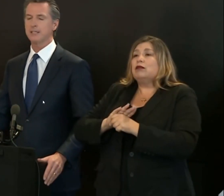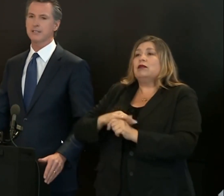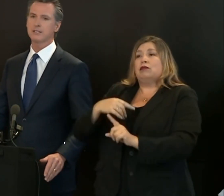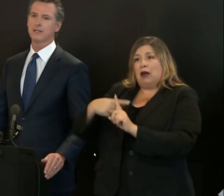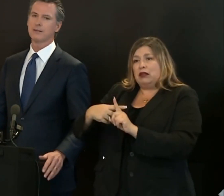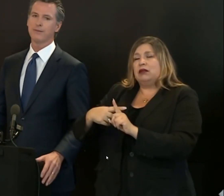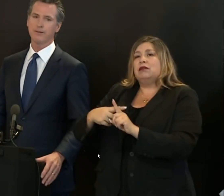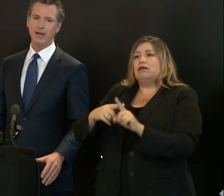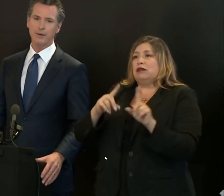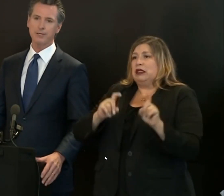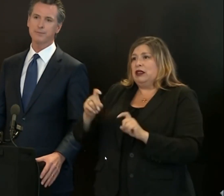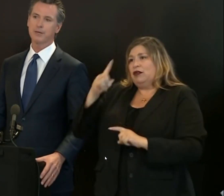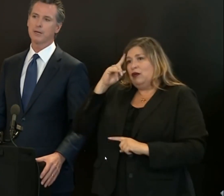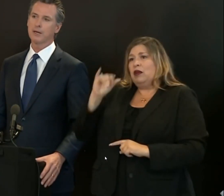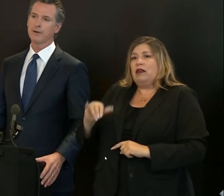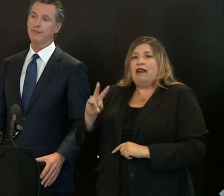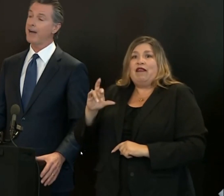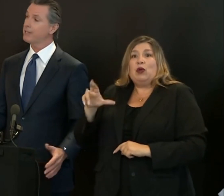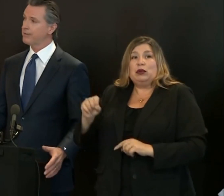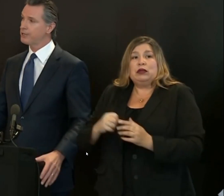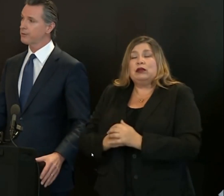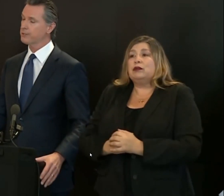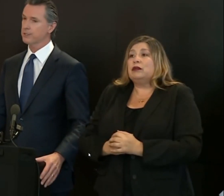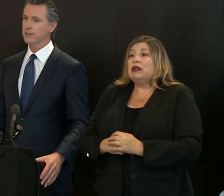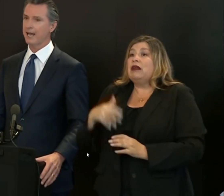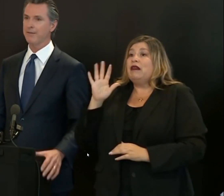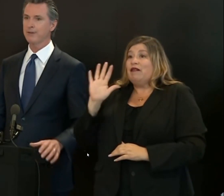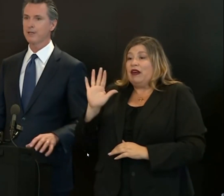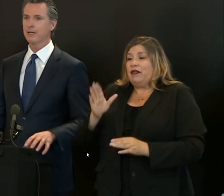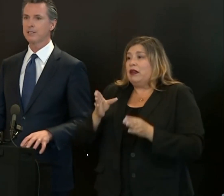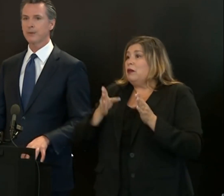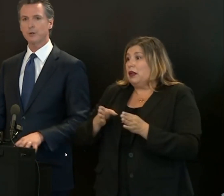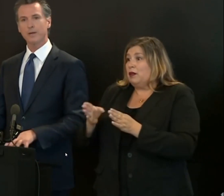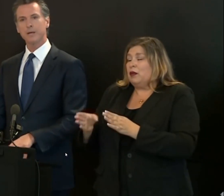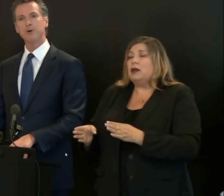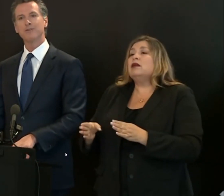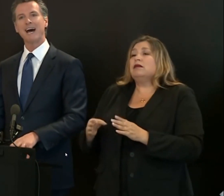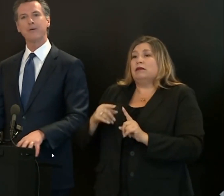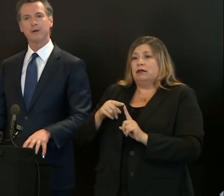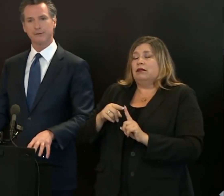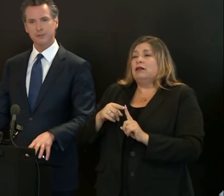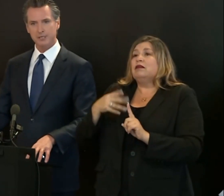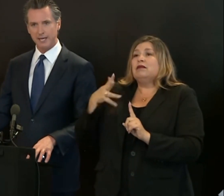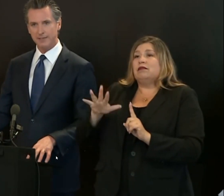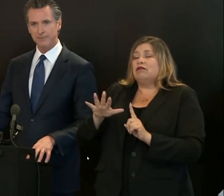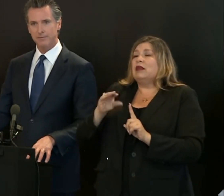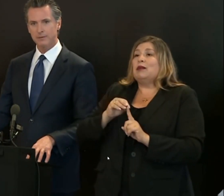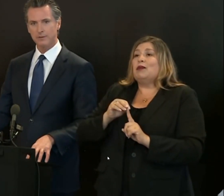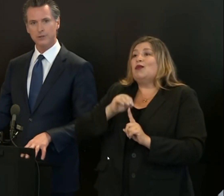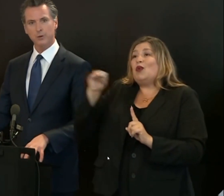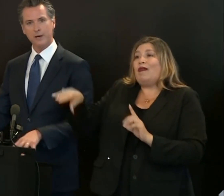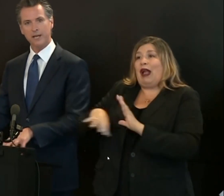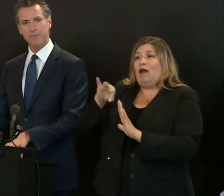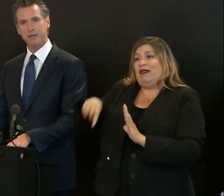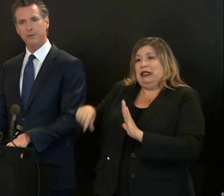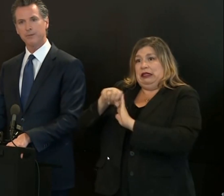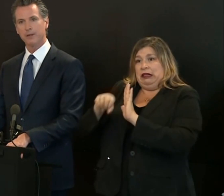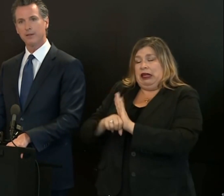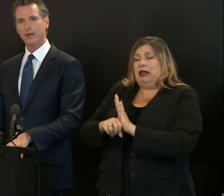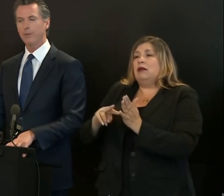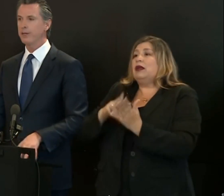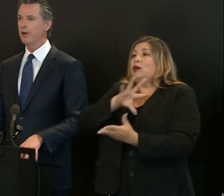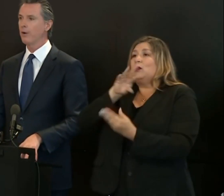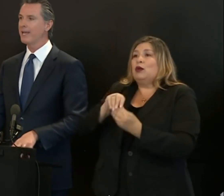positive tests for the virus. 5 individuals have subsequently moved out of state. So there are 28